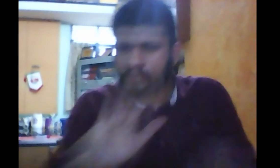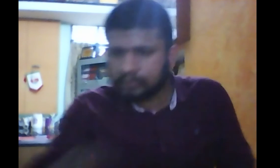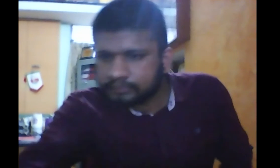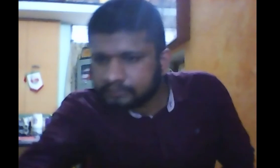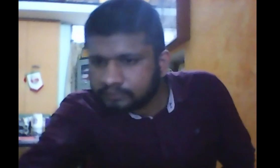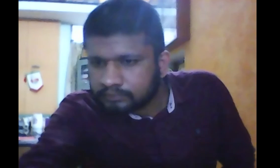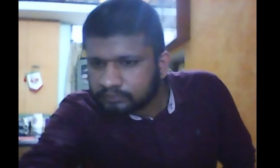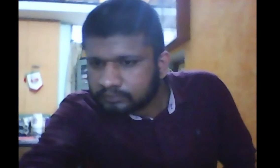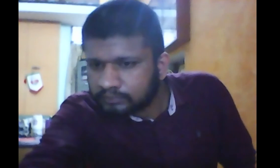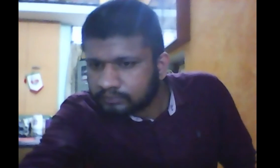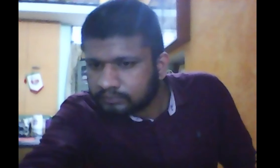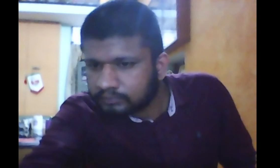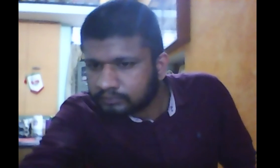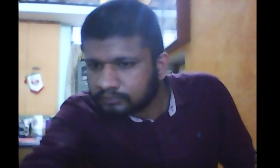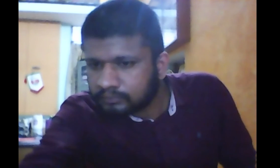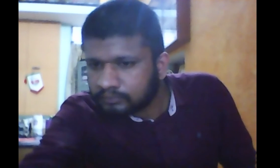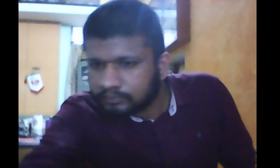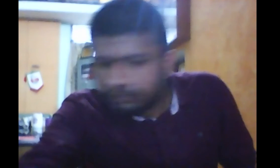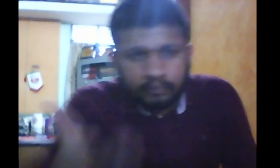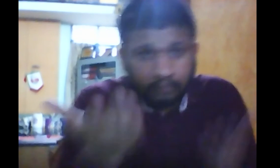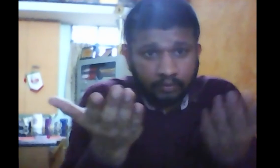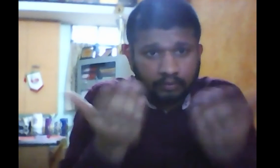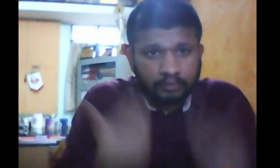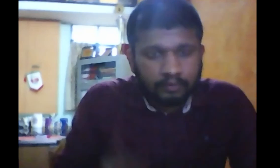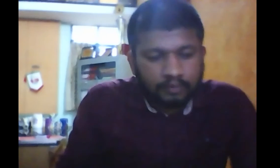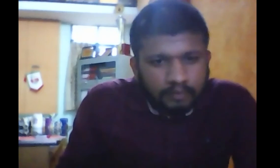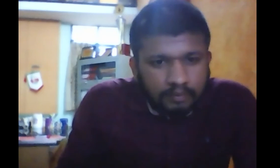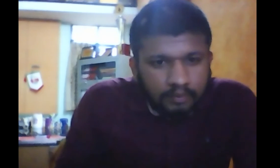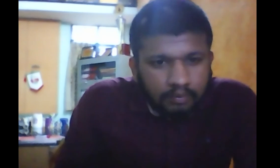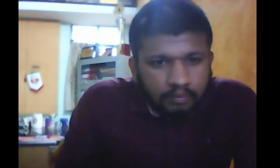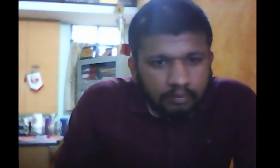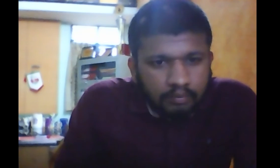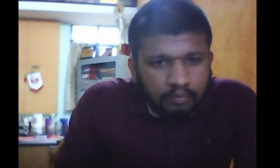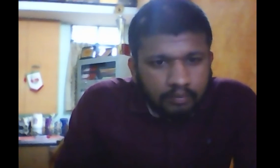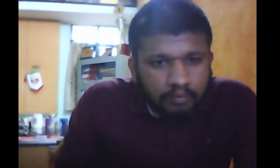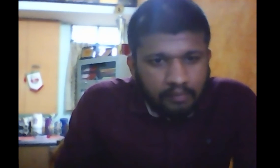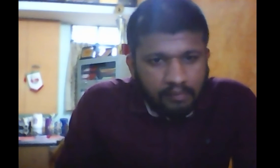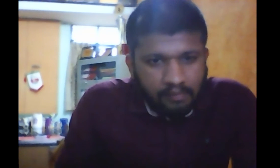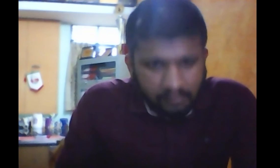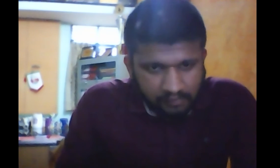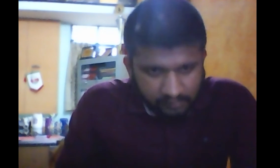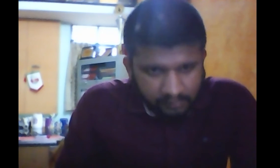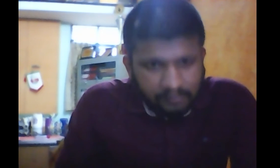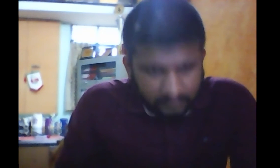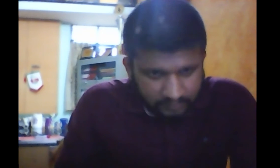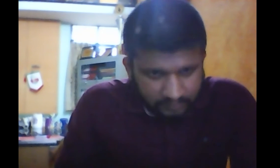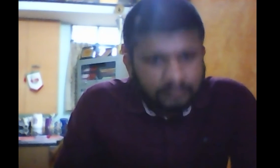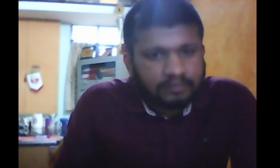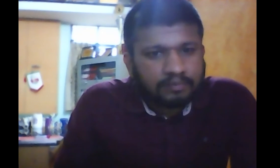you. When is Diwali? So only Aditya can sign. When is Diwali?